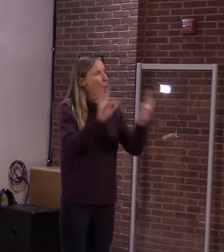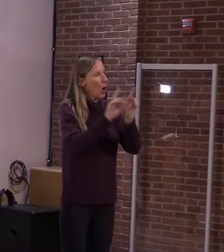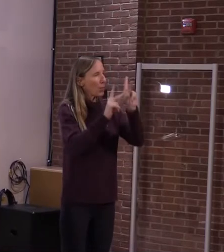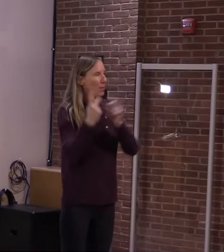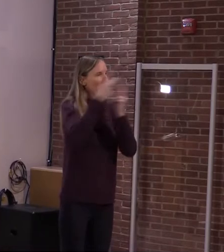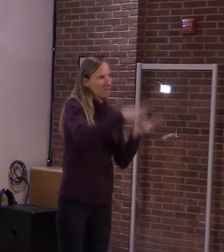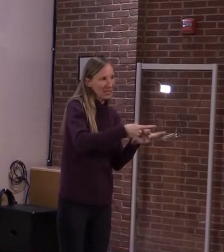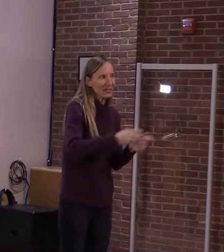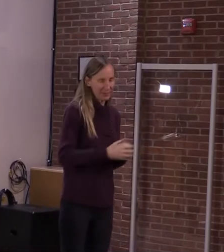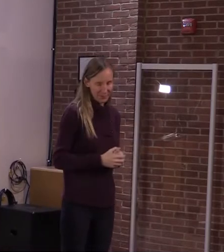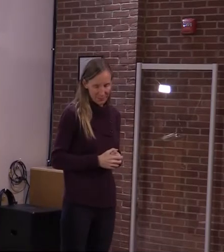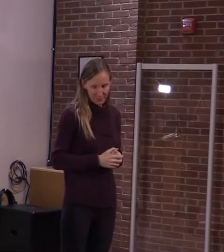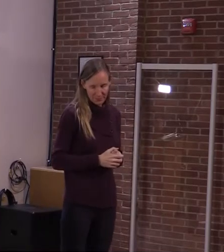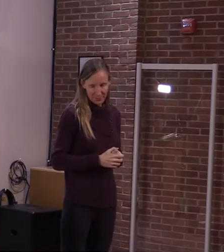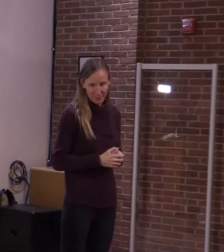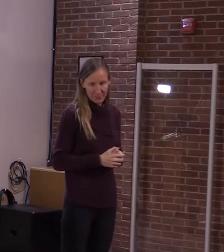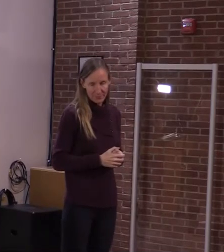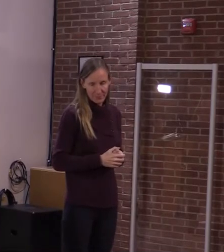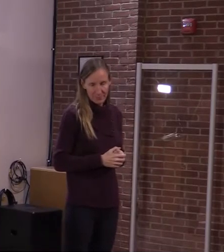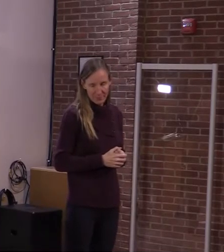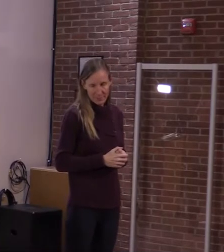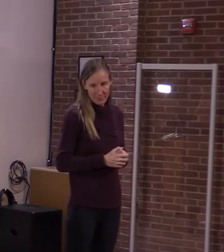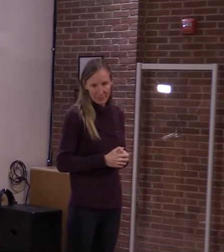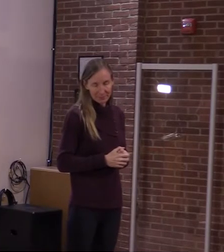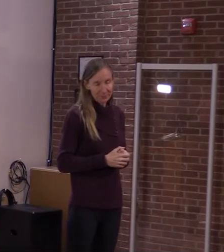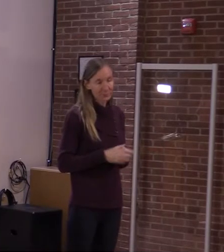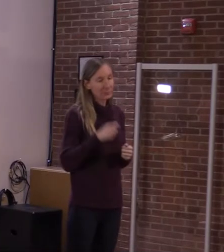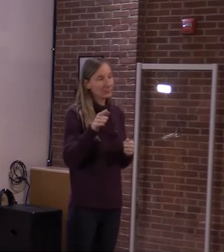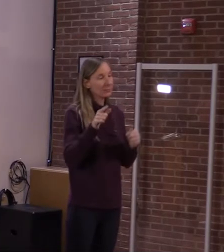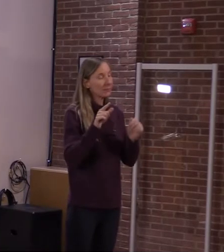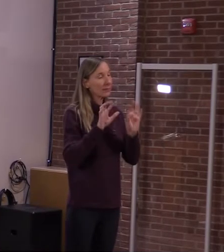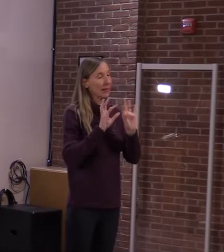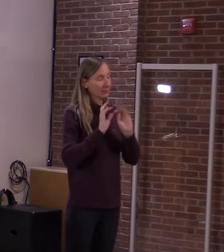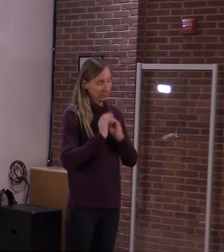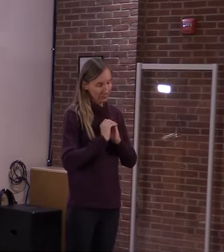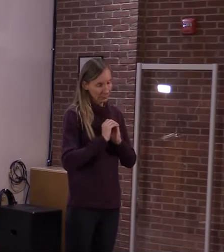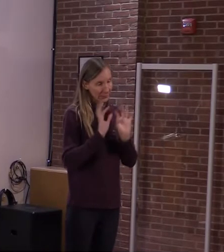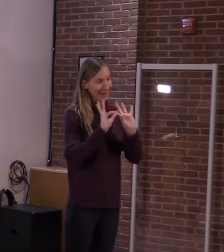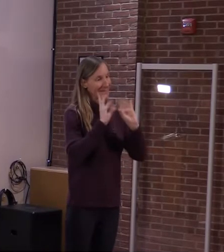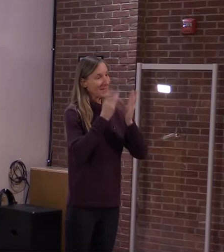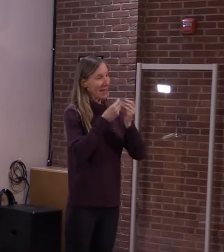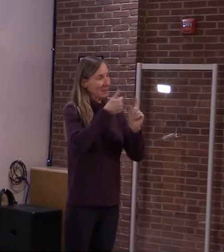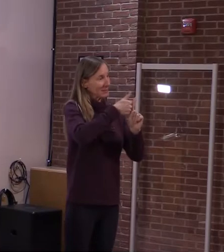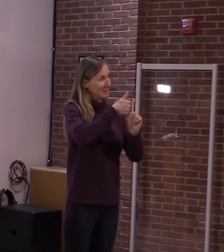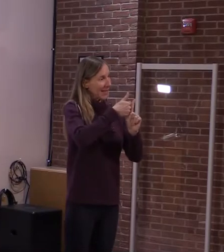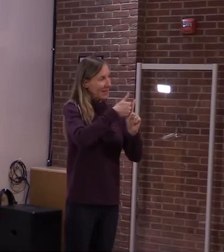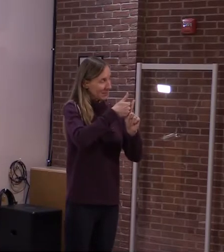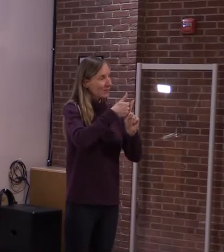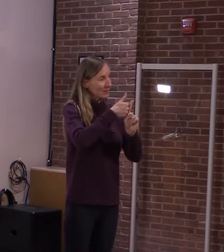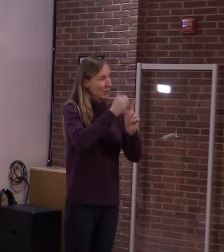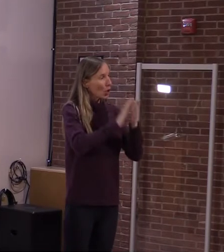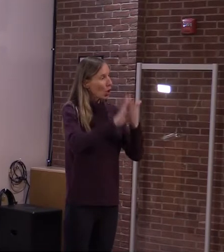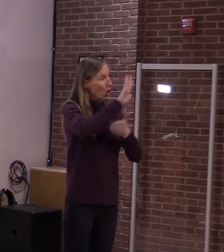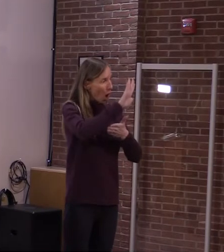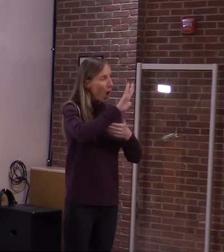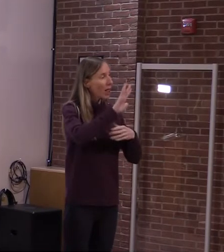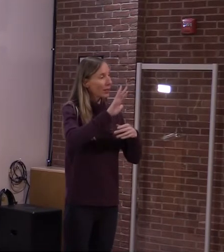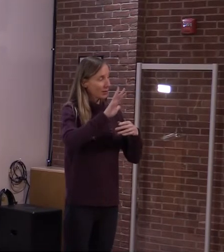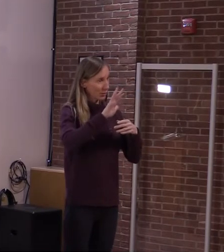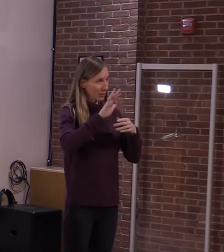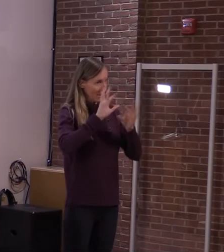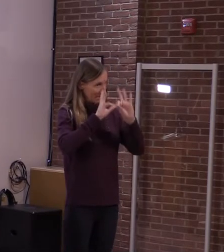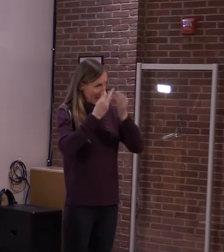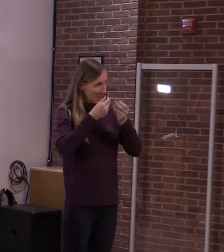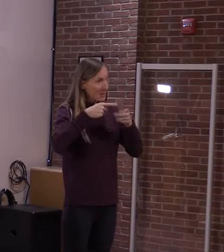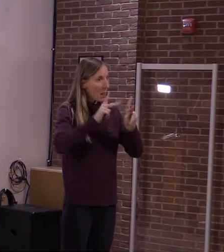So are families of students who are currently, you know, college students at a campus, are those families allowed